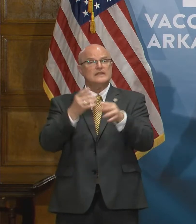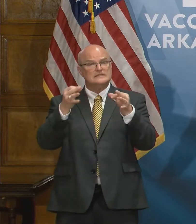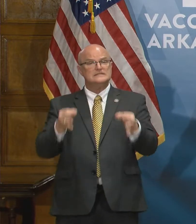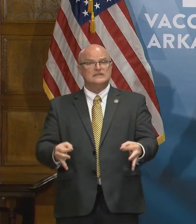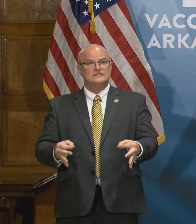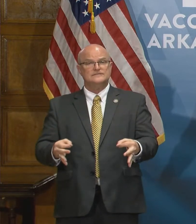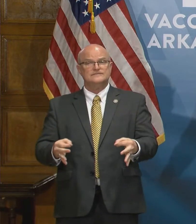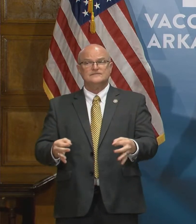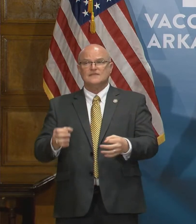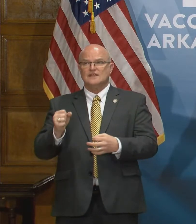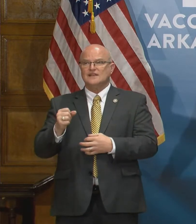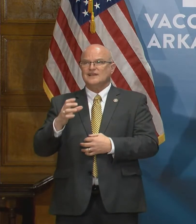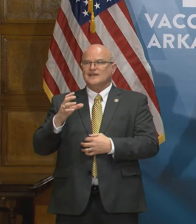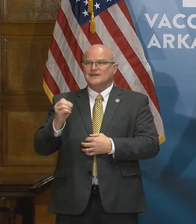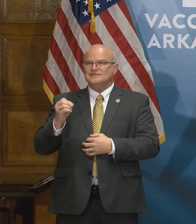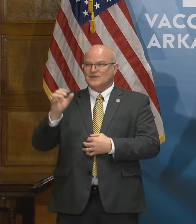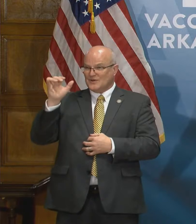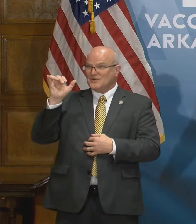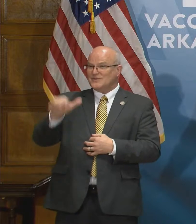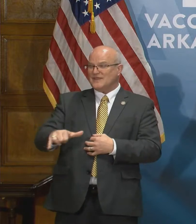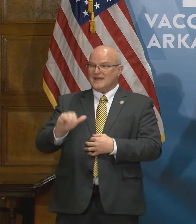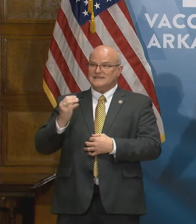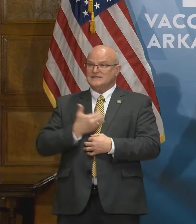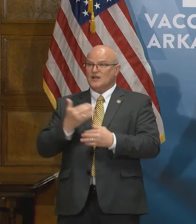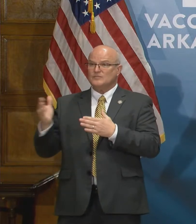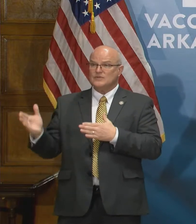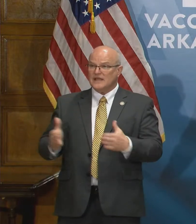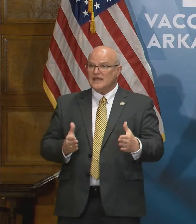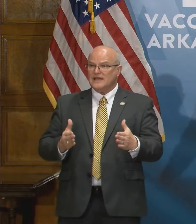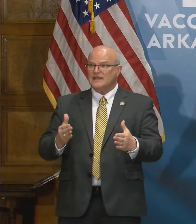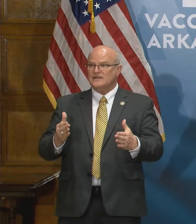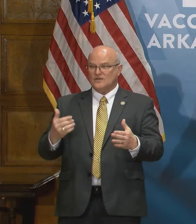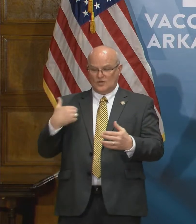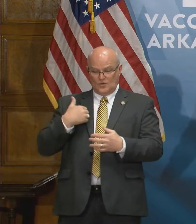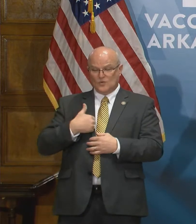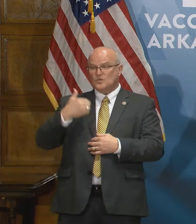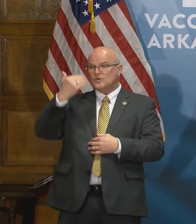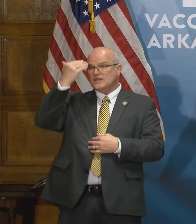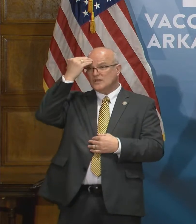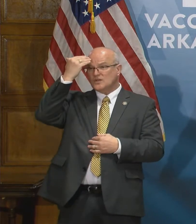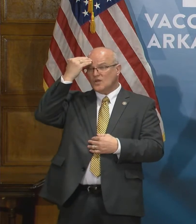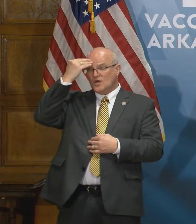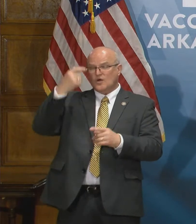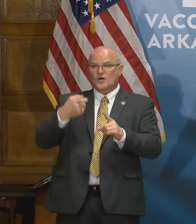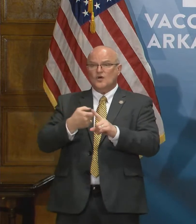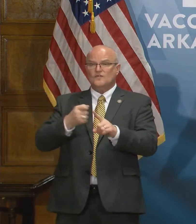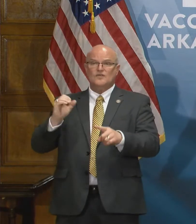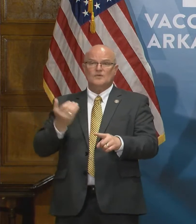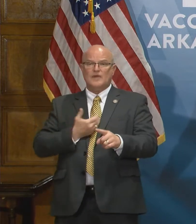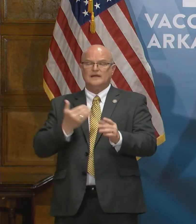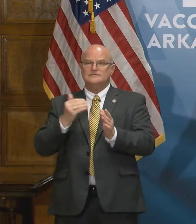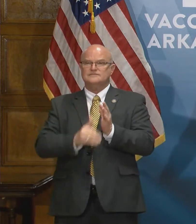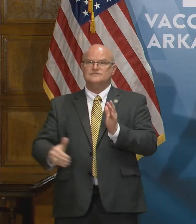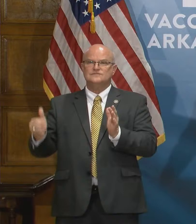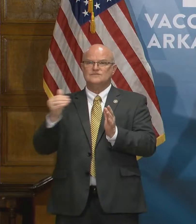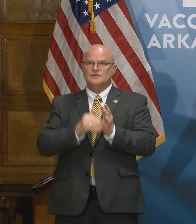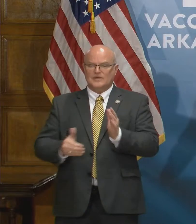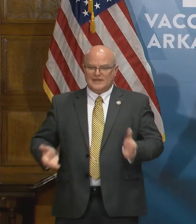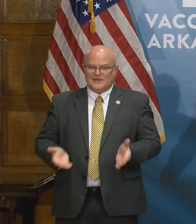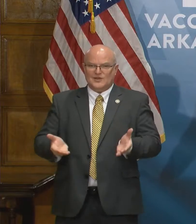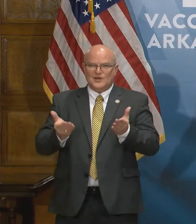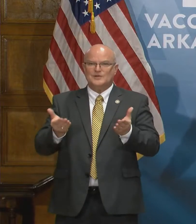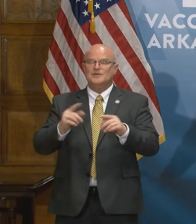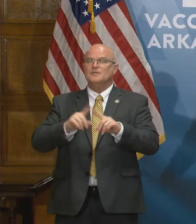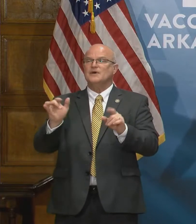decision. And so that's the strategy. Everybody knows from our repeated encouragements,